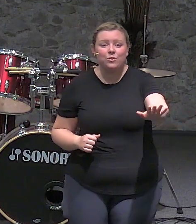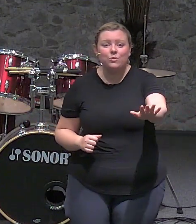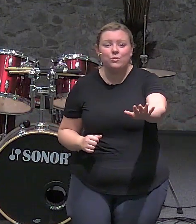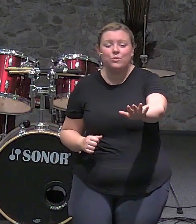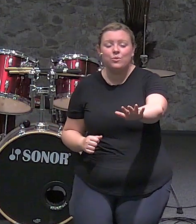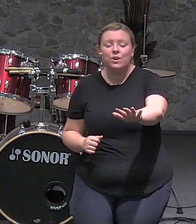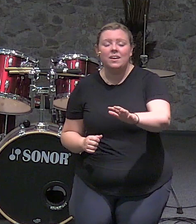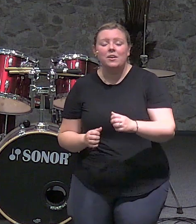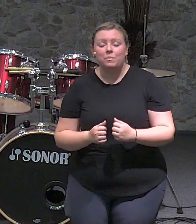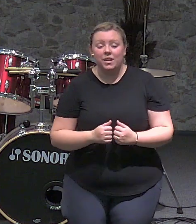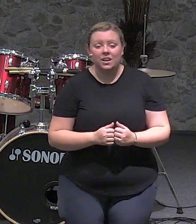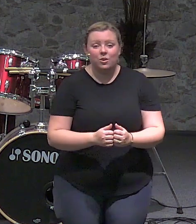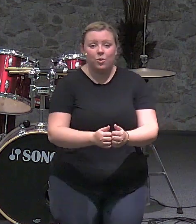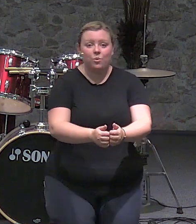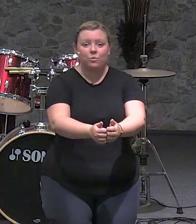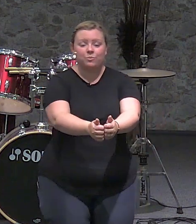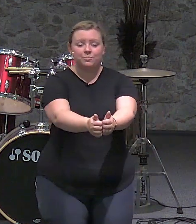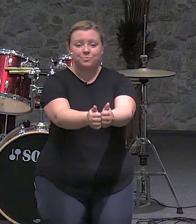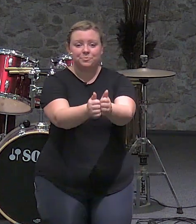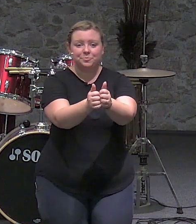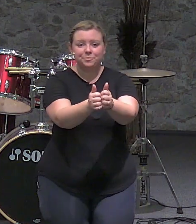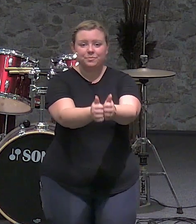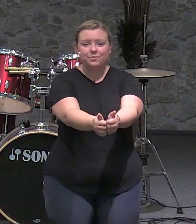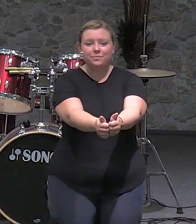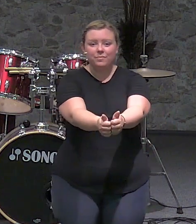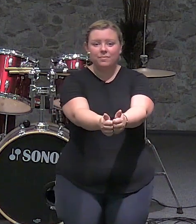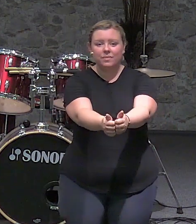Wherever you may go.